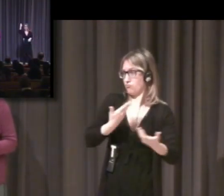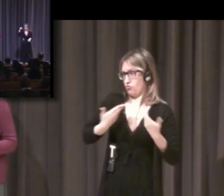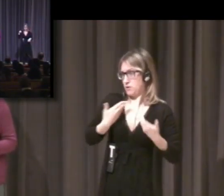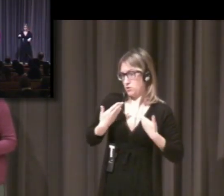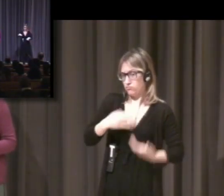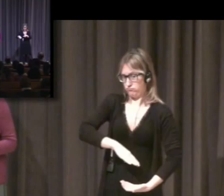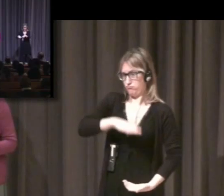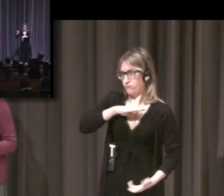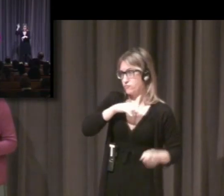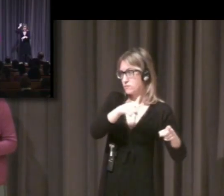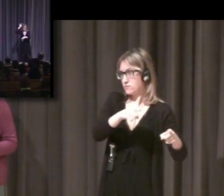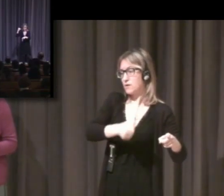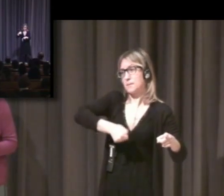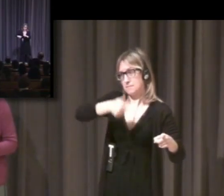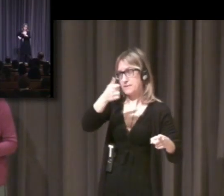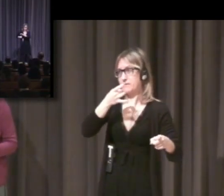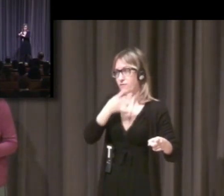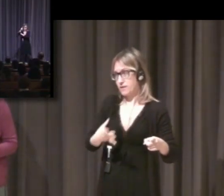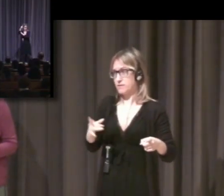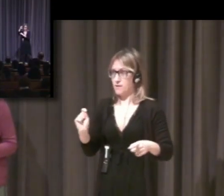with a cochlear implant.